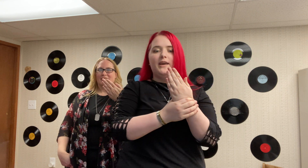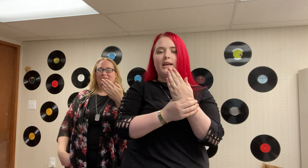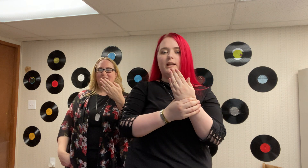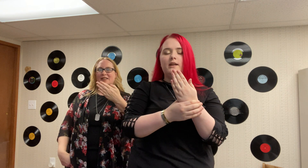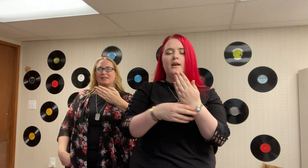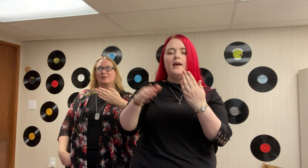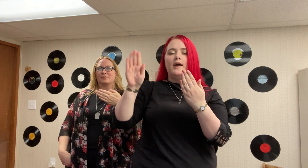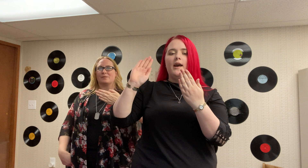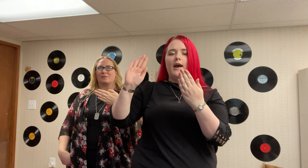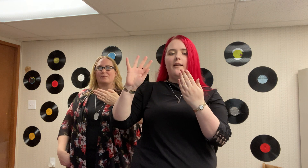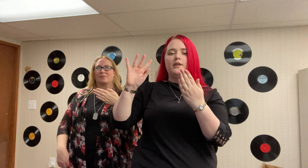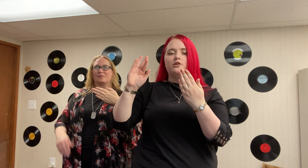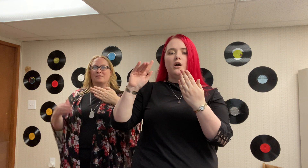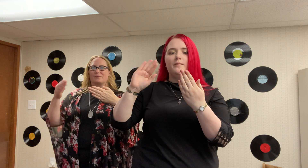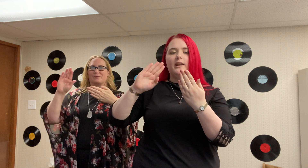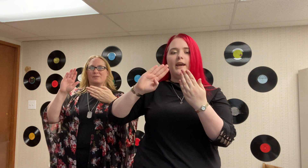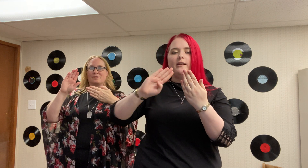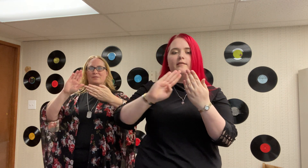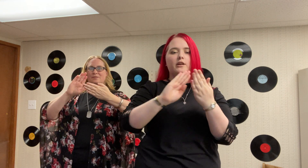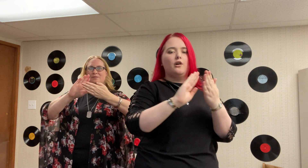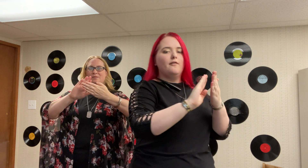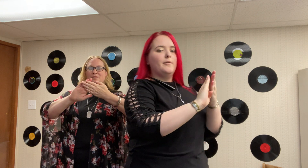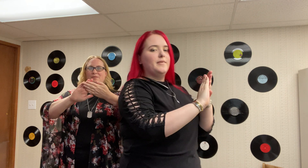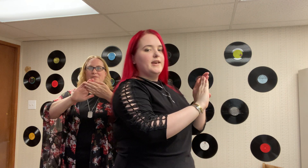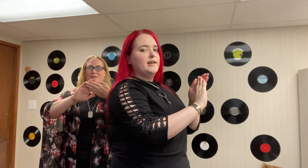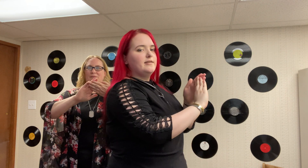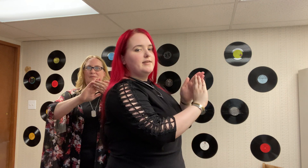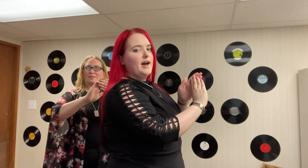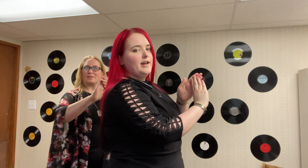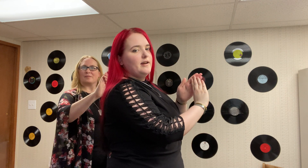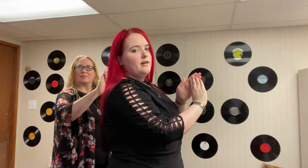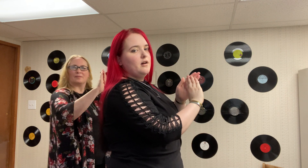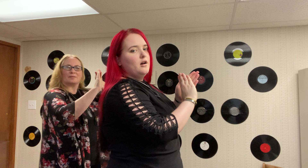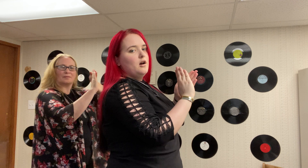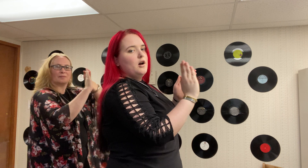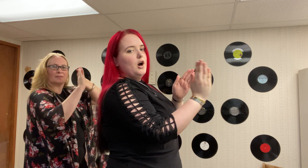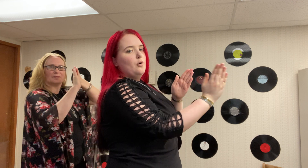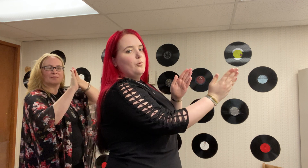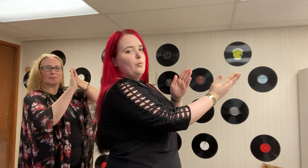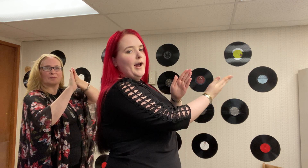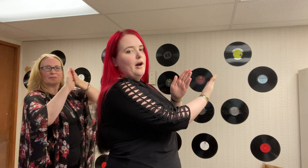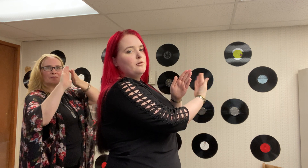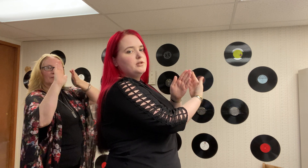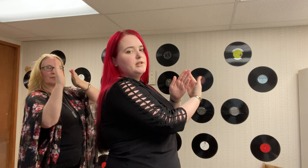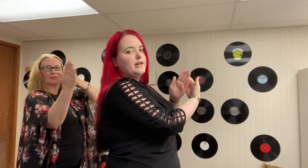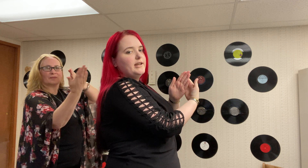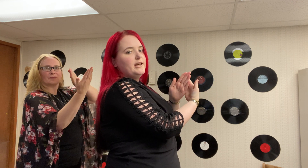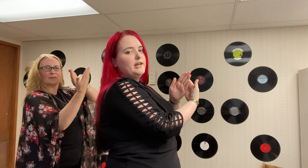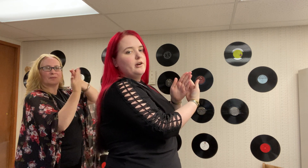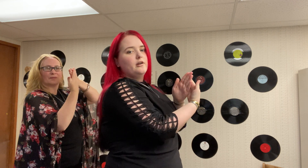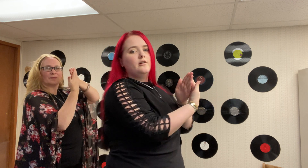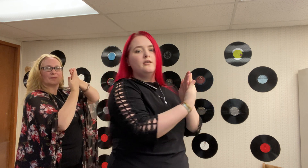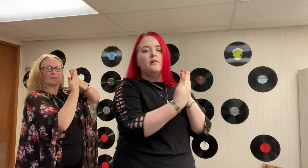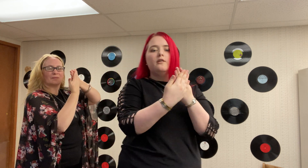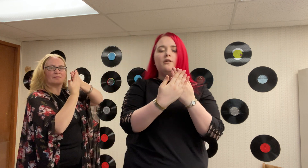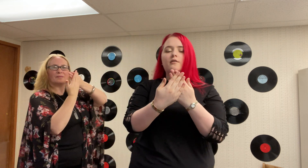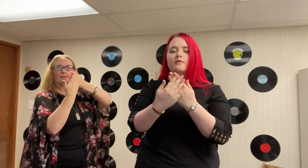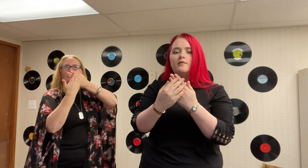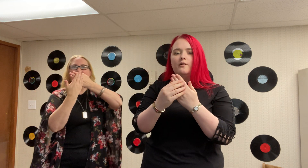in, and then your dominant hand is going to go from the inside around and here. So that